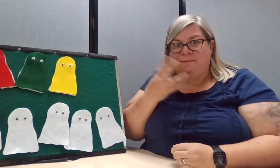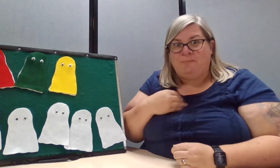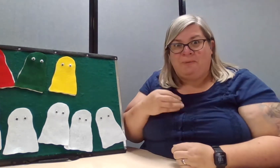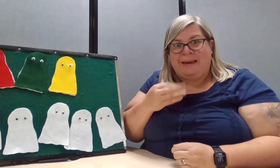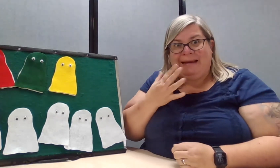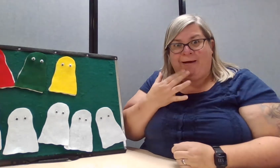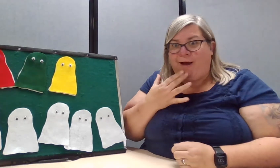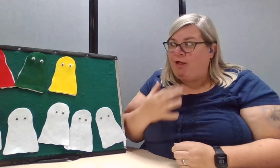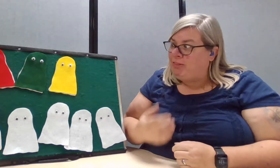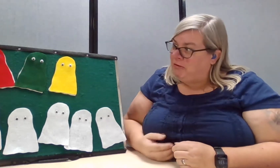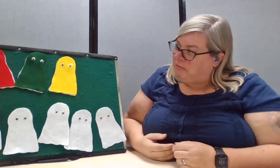Pink is a pretty color.